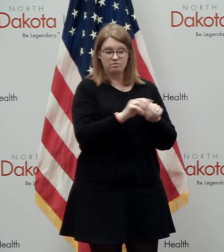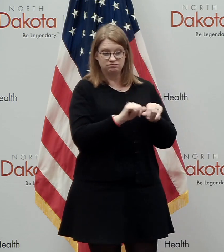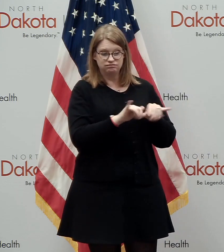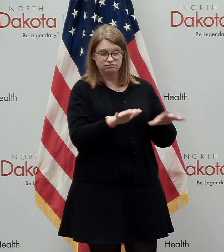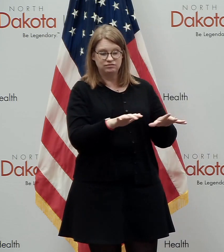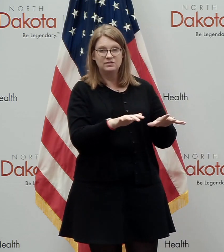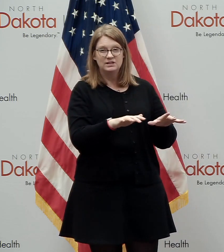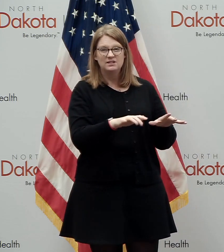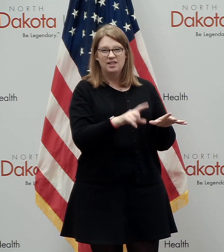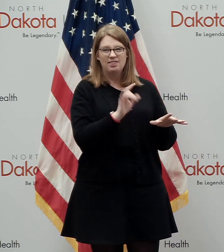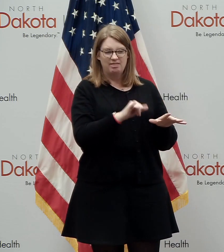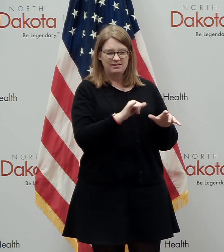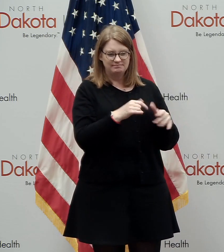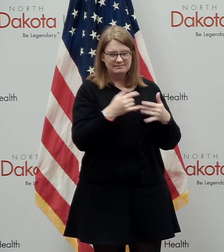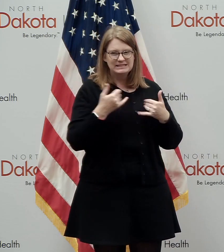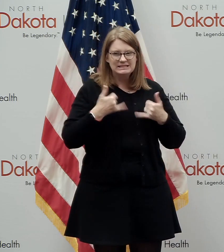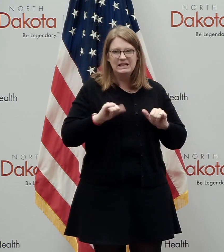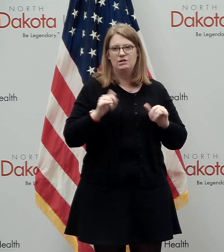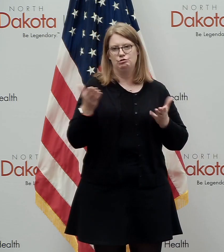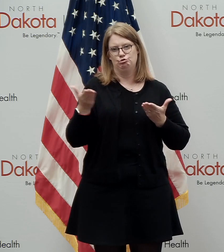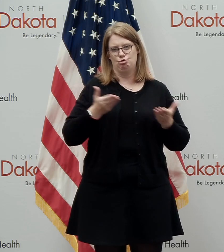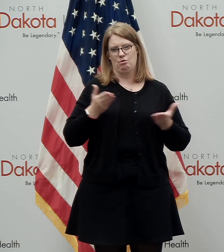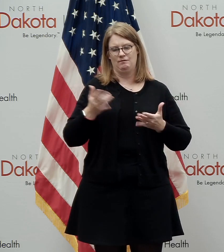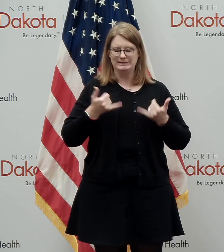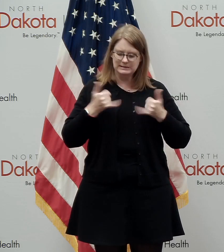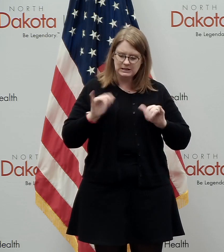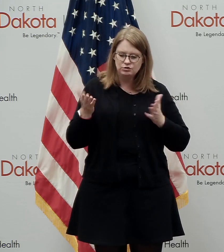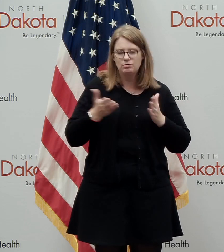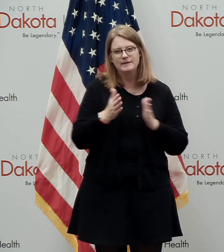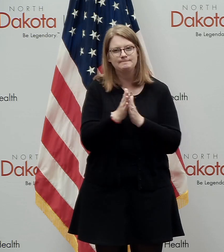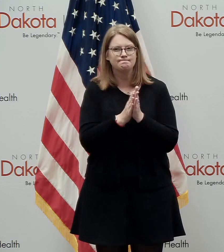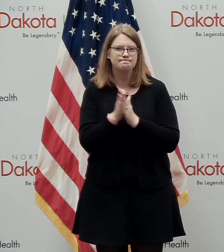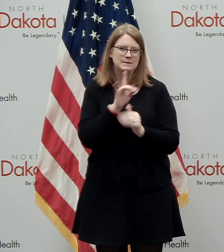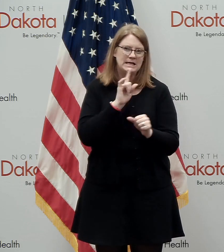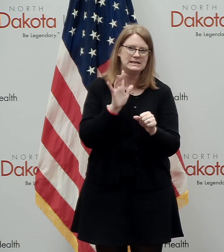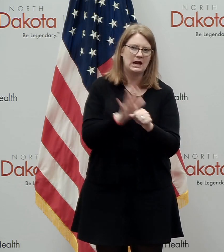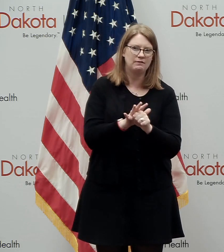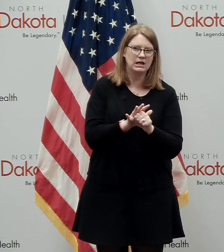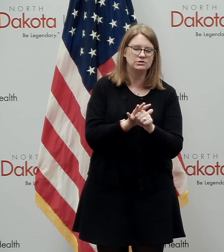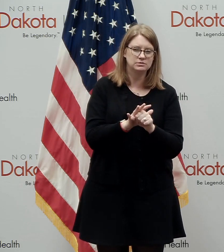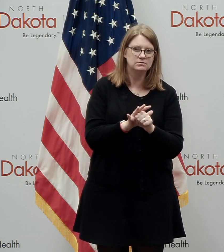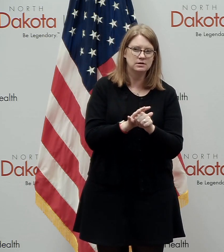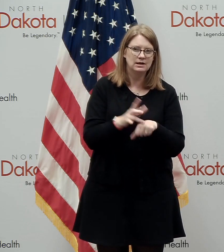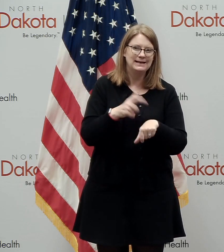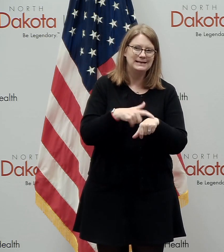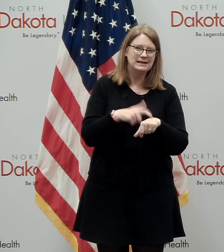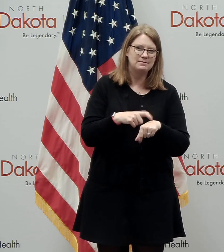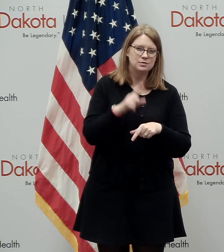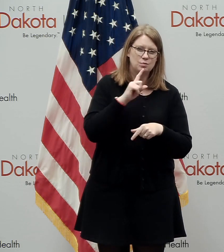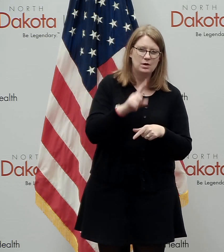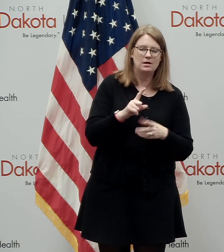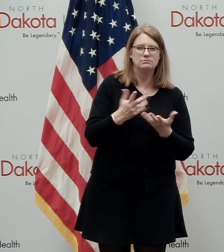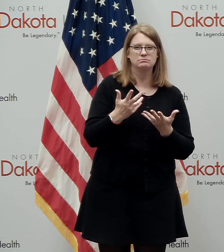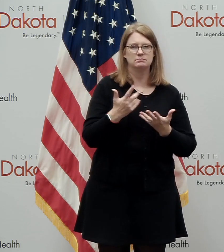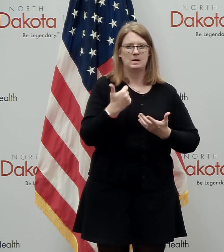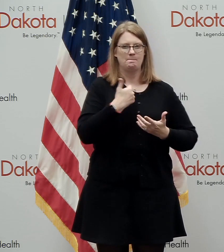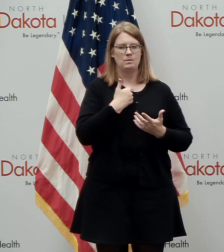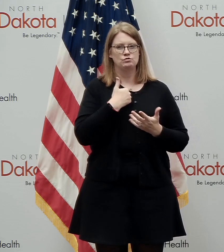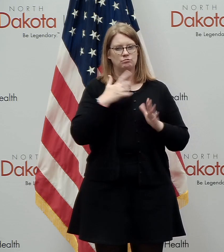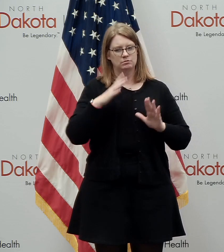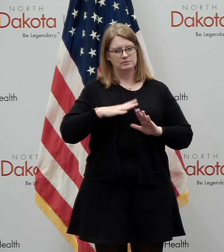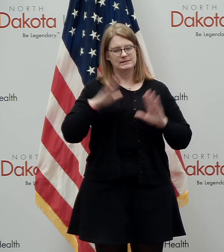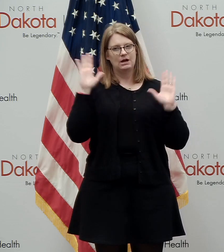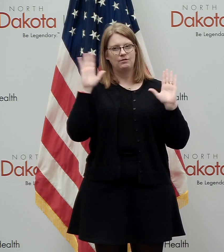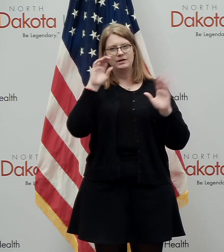first responders continue to serve on the front lines with passion and dedication, and at times with great personal